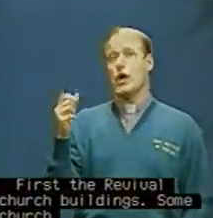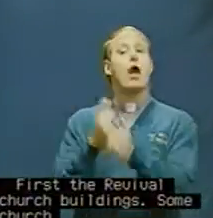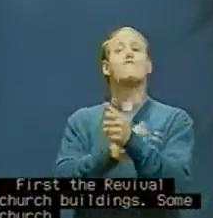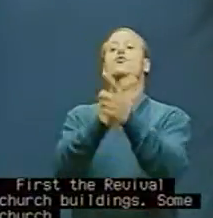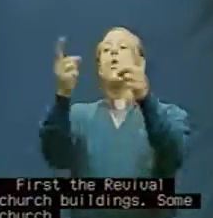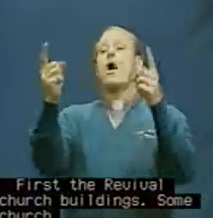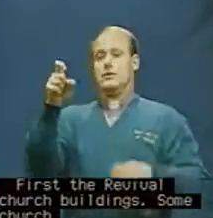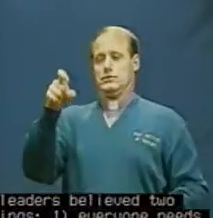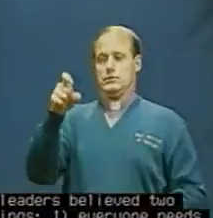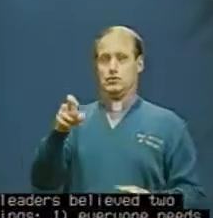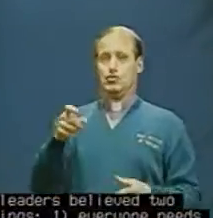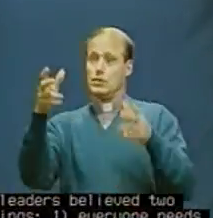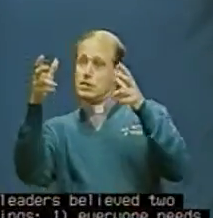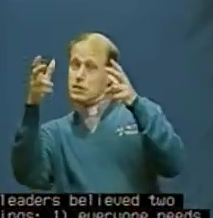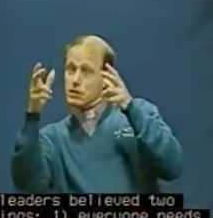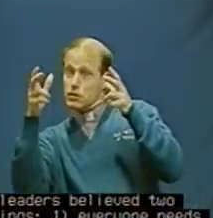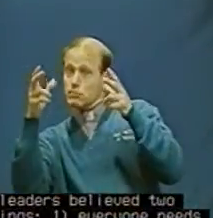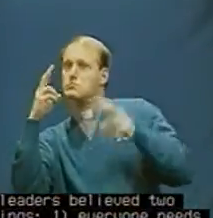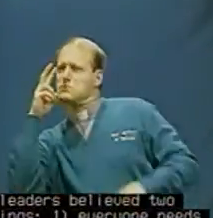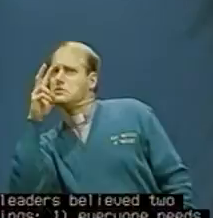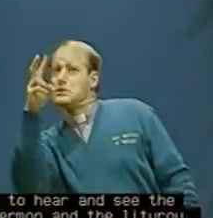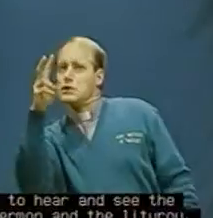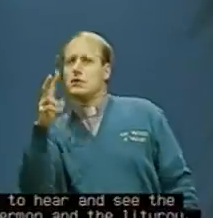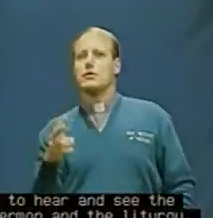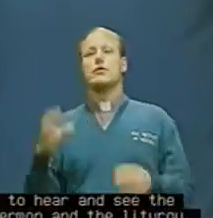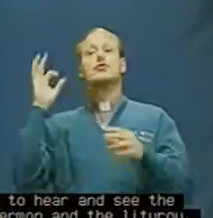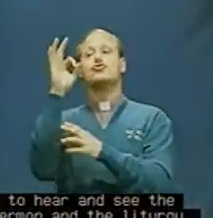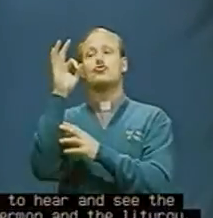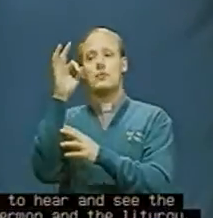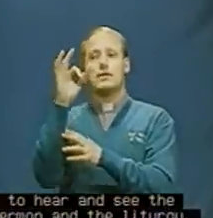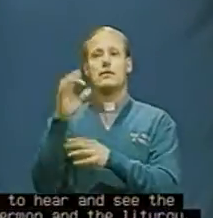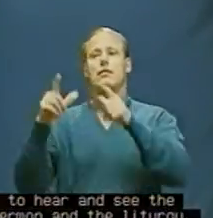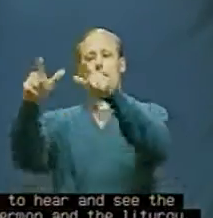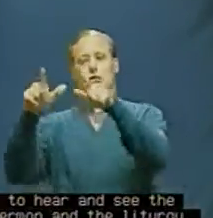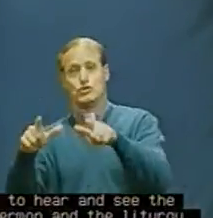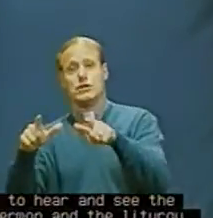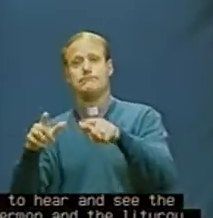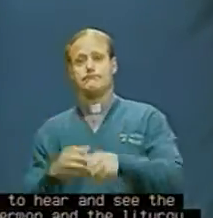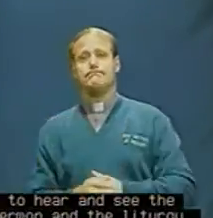leaders believe 2 things. 1, everyone needs to hear and see sermon and the liturgy.